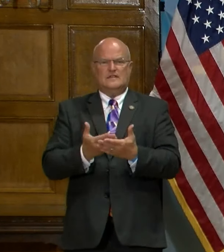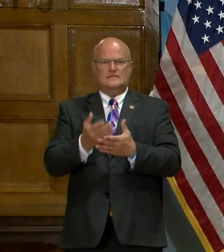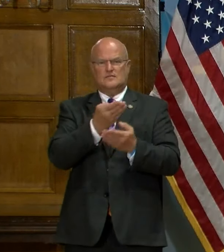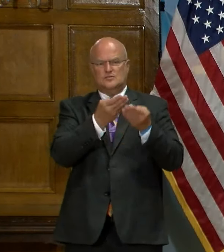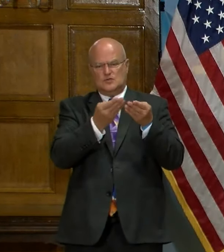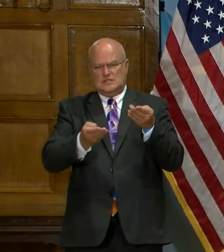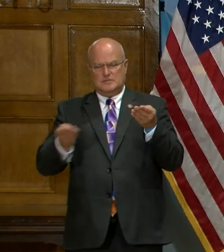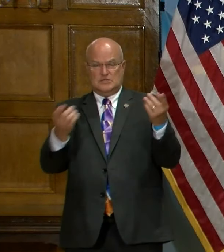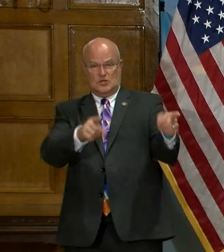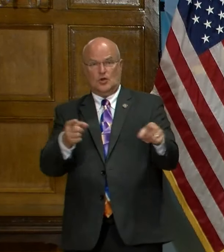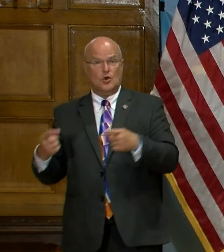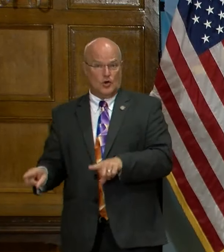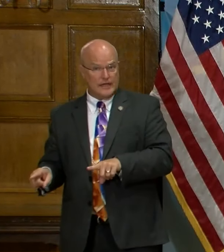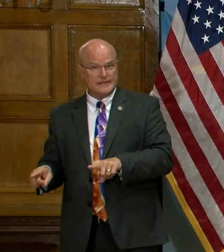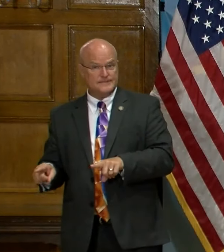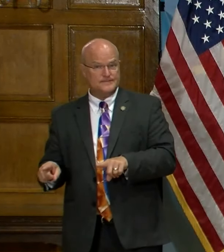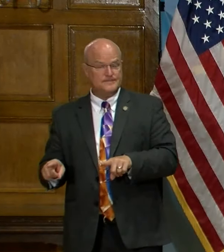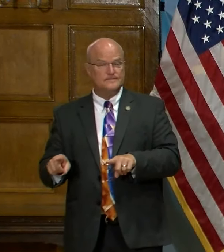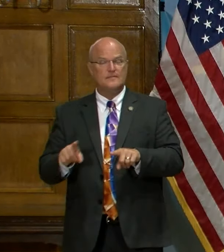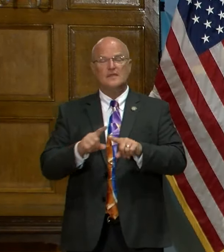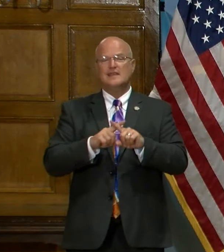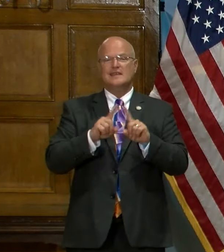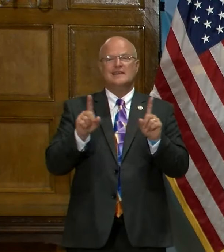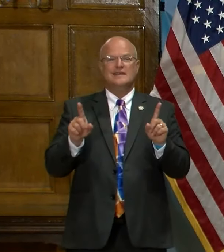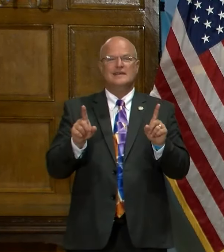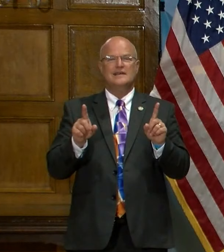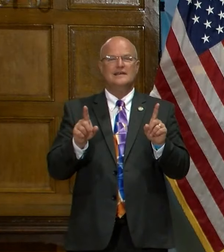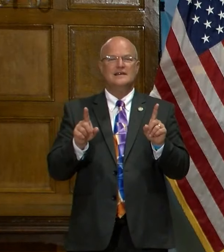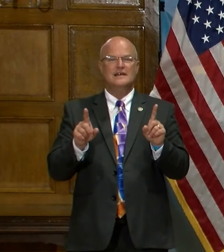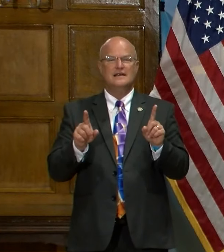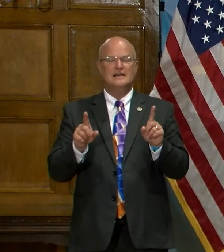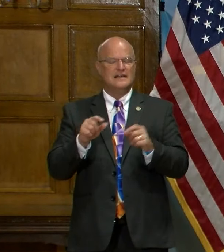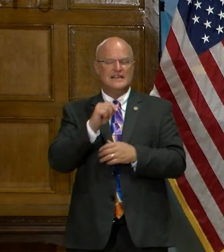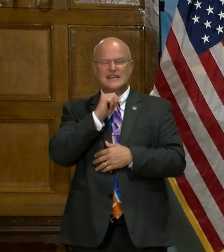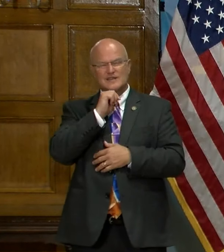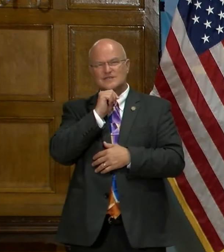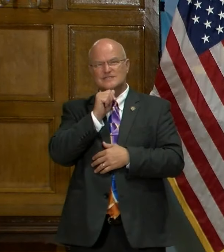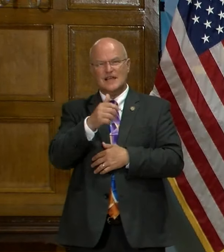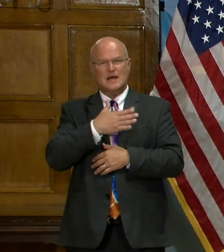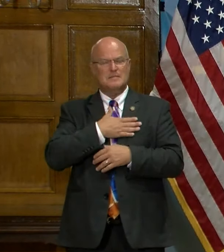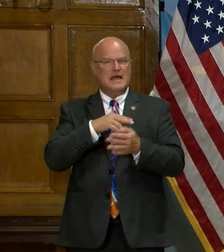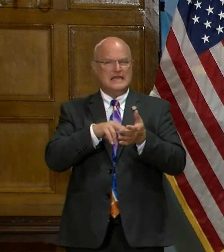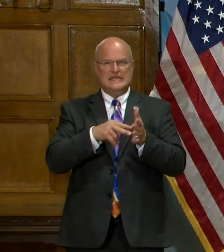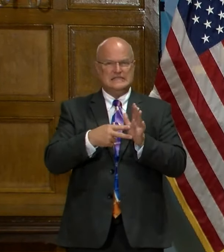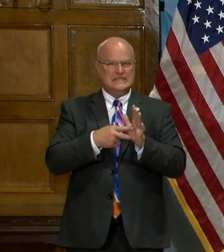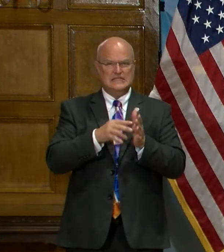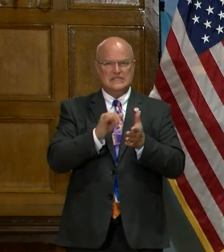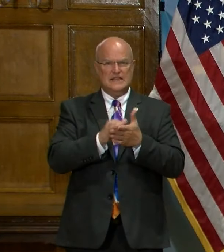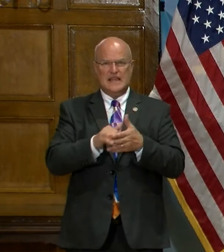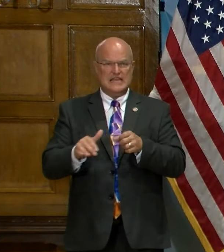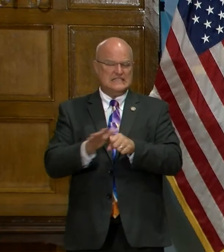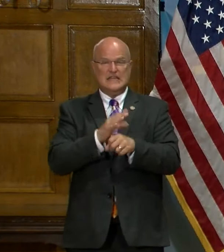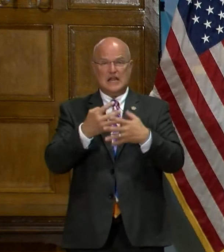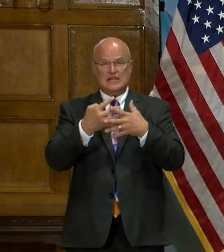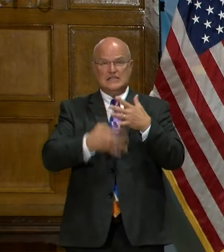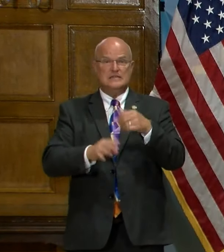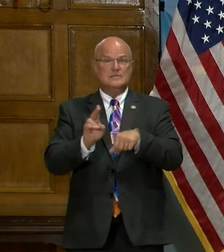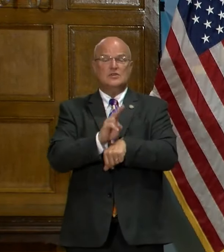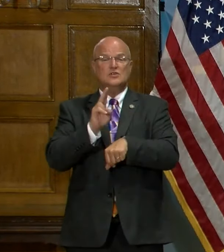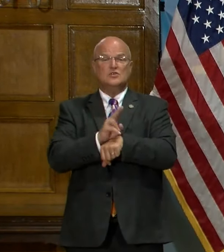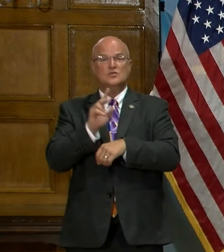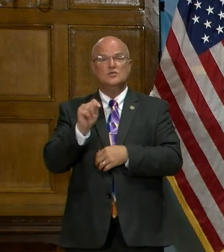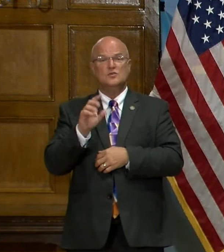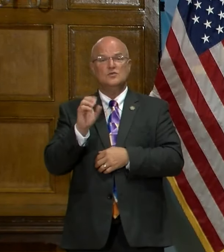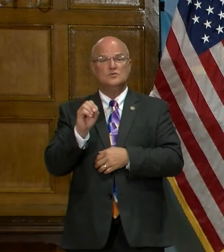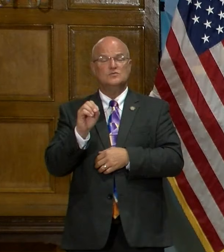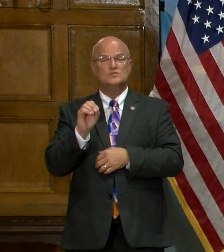of transmission occurring, but it was not my intention that an entire list would be used